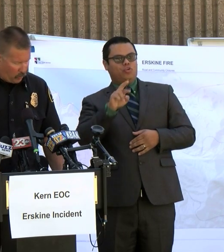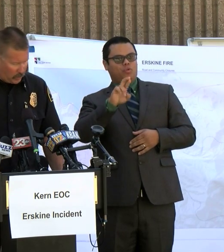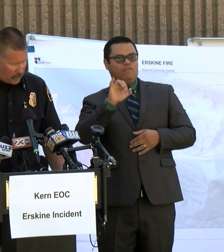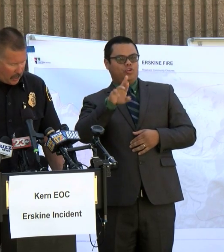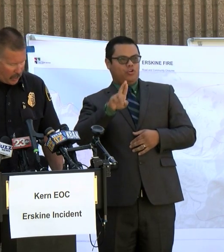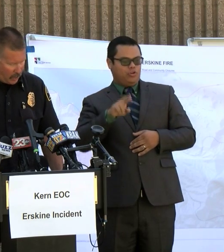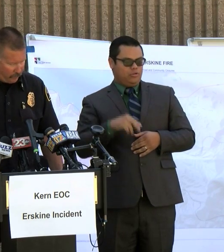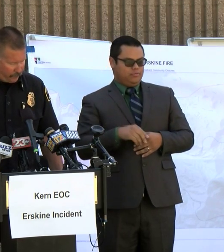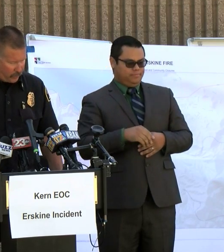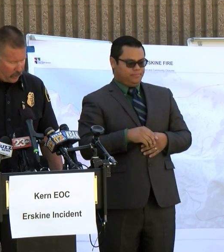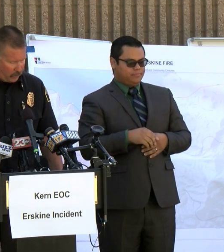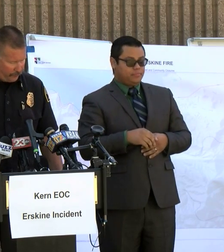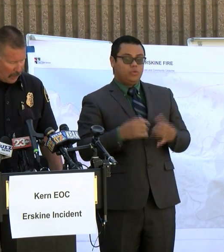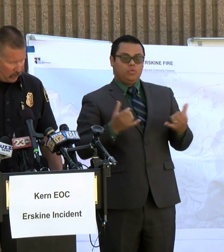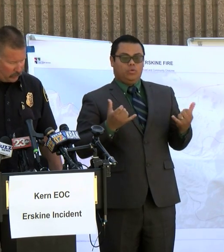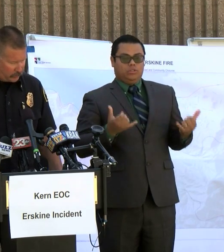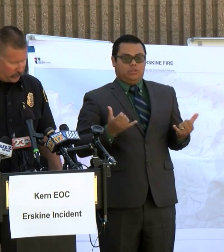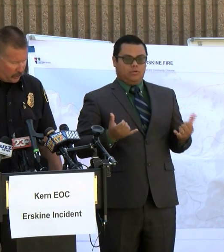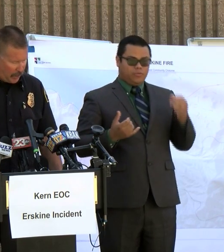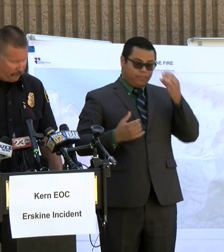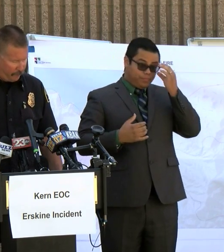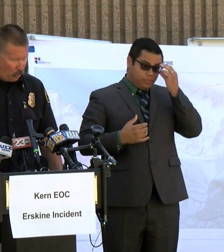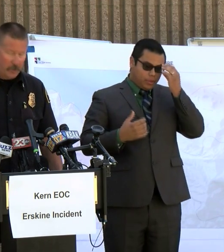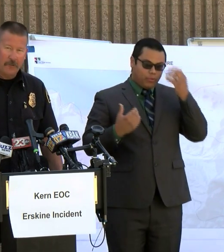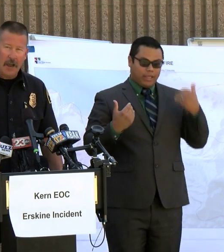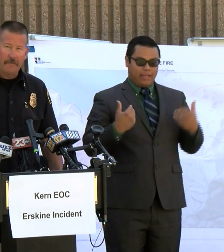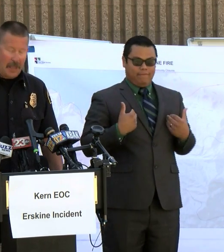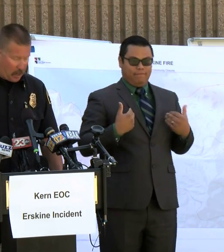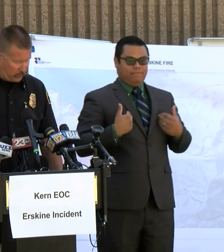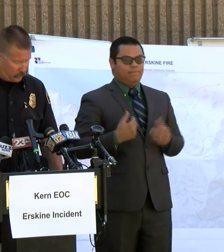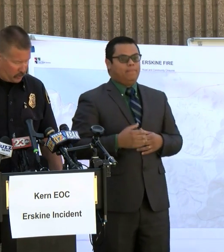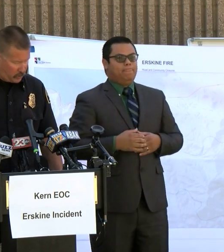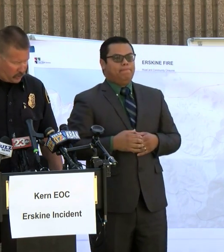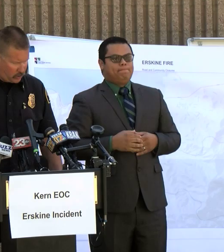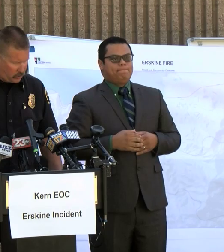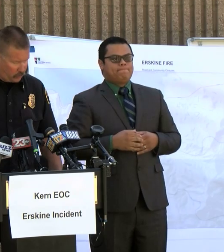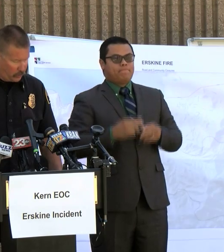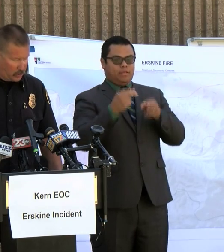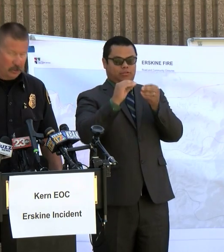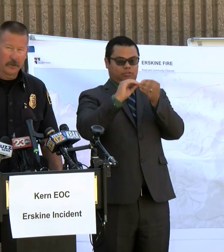Right now we have the fire listed at